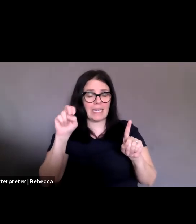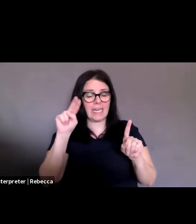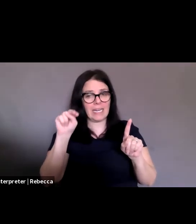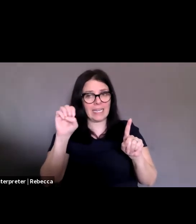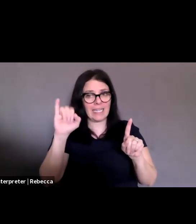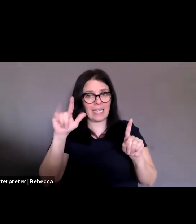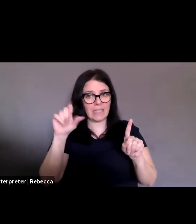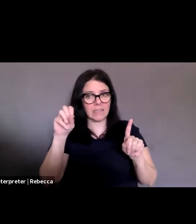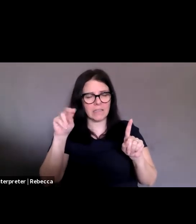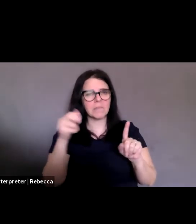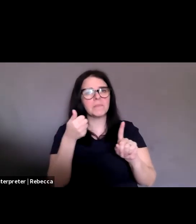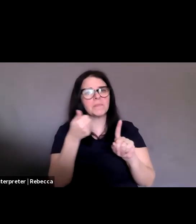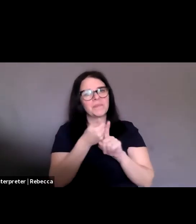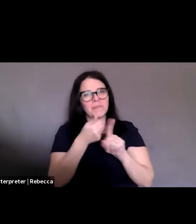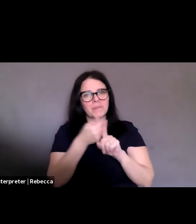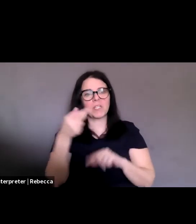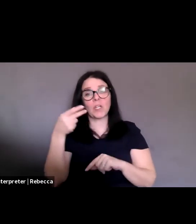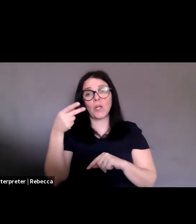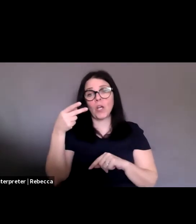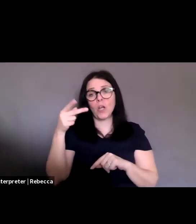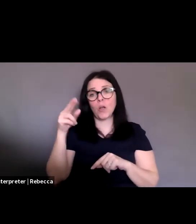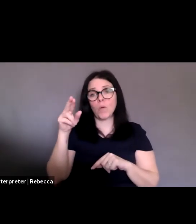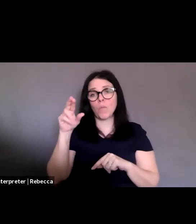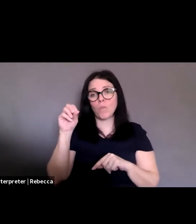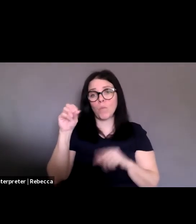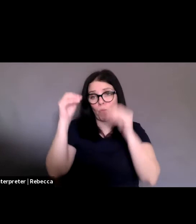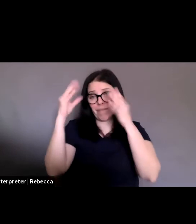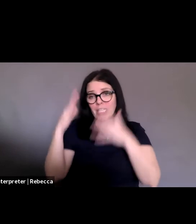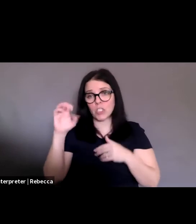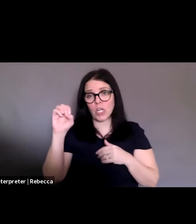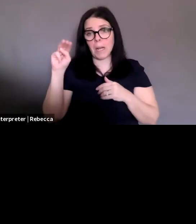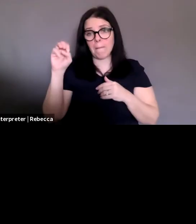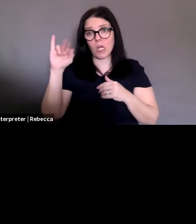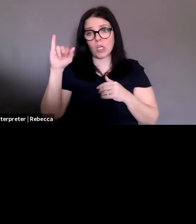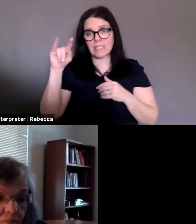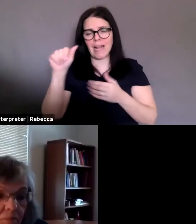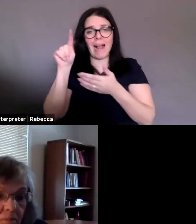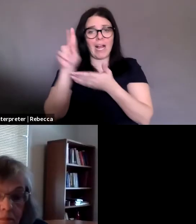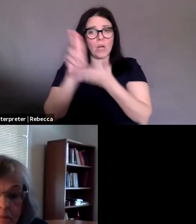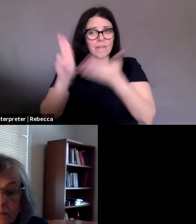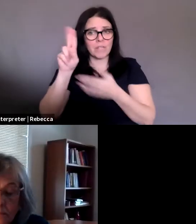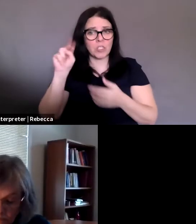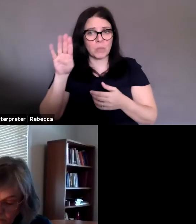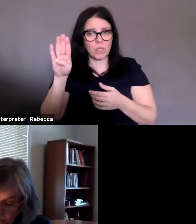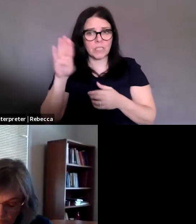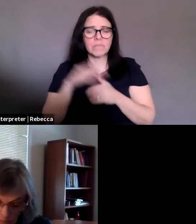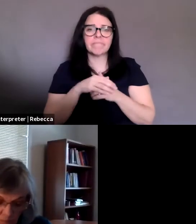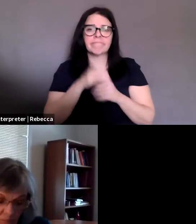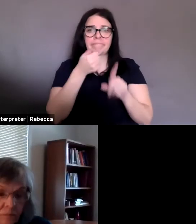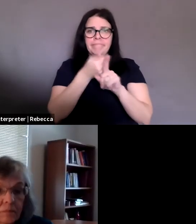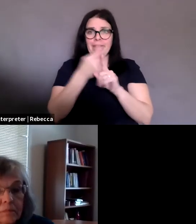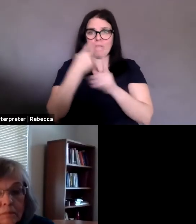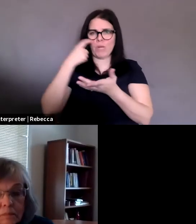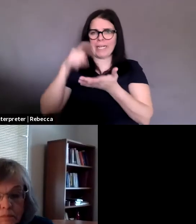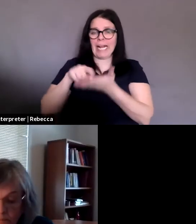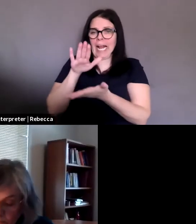a professor emerita at the University of New Brunswick. She's recognized as an academic authority on